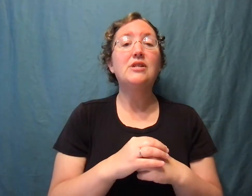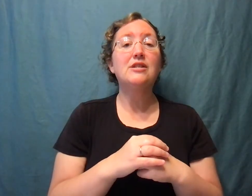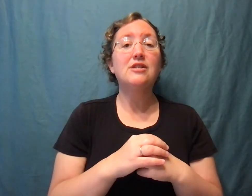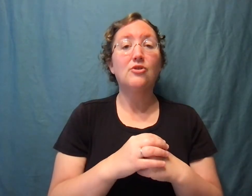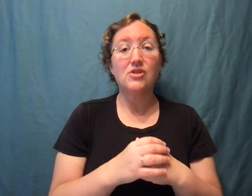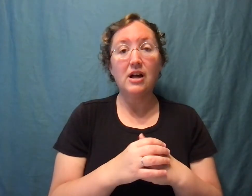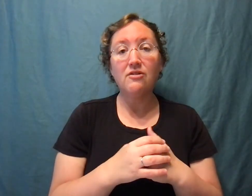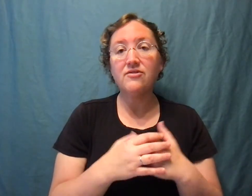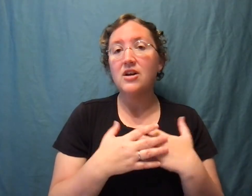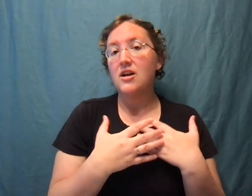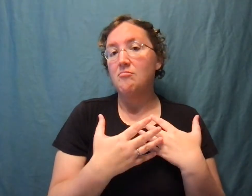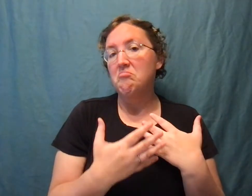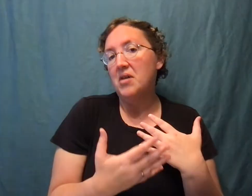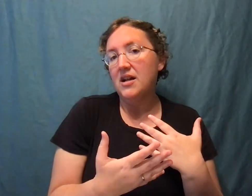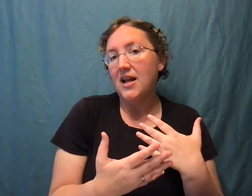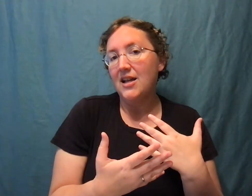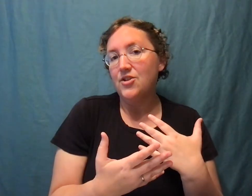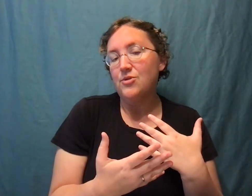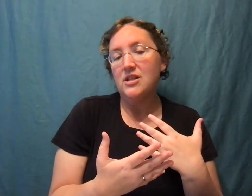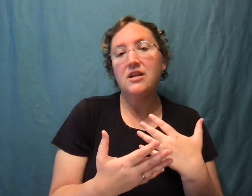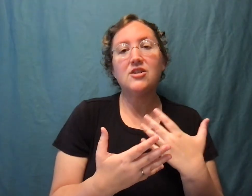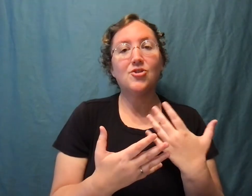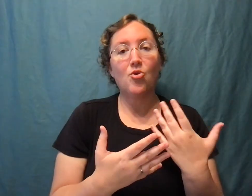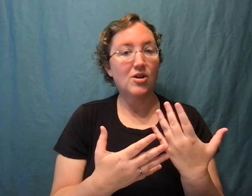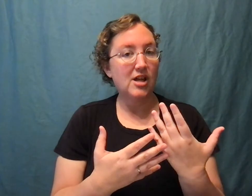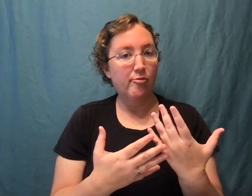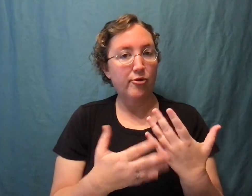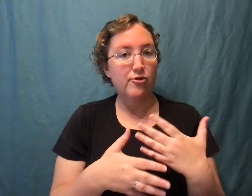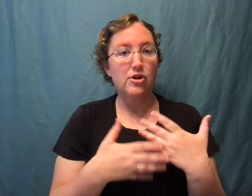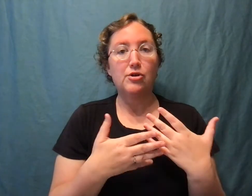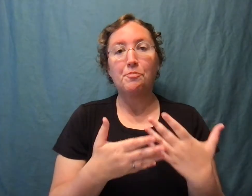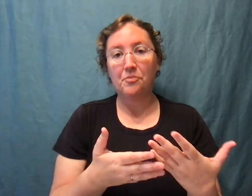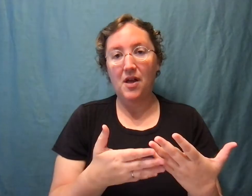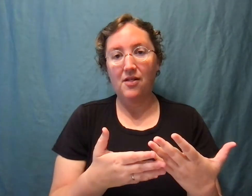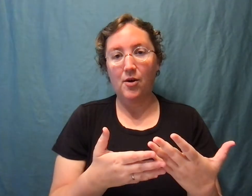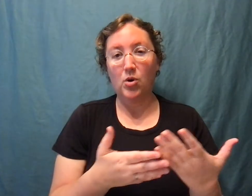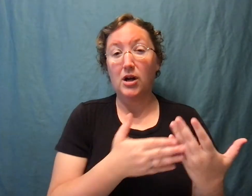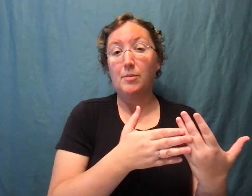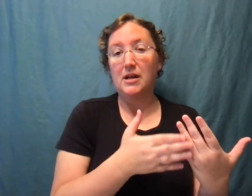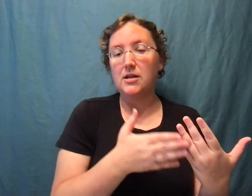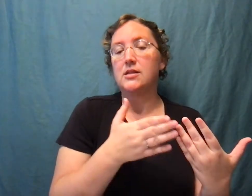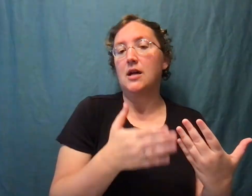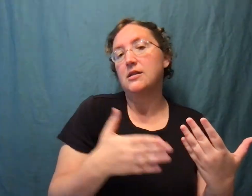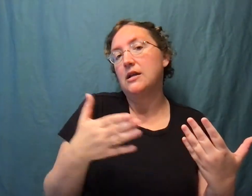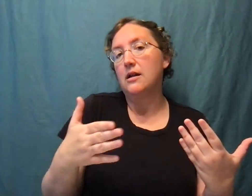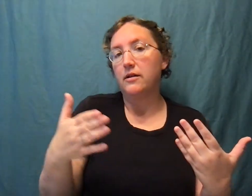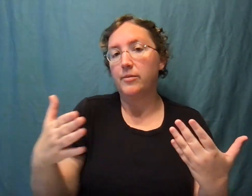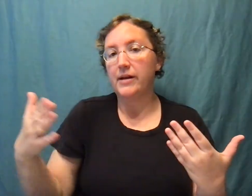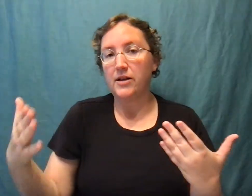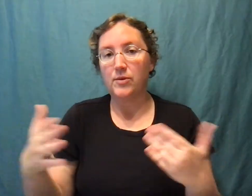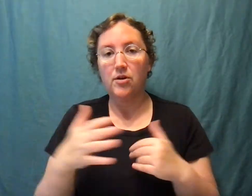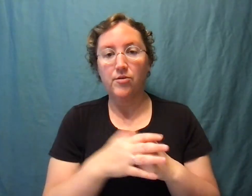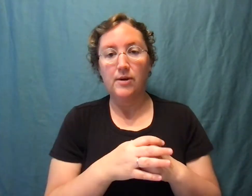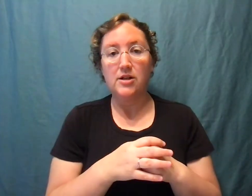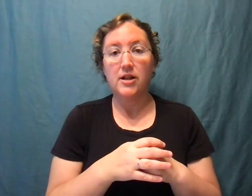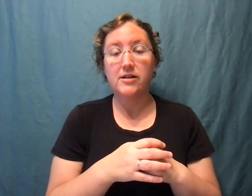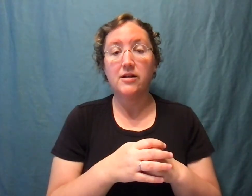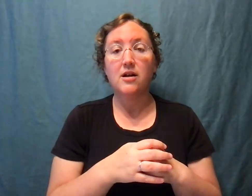it yourself, but in case you see it or it's helpful for you, we're going to be discussing it a little bit as we go through each lesson.